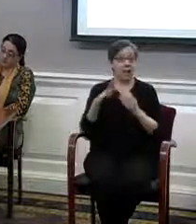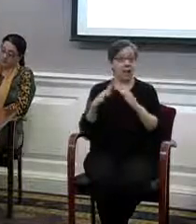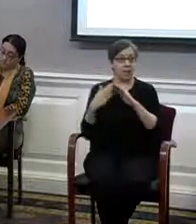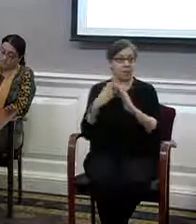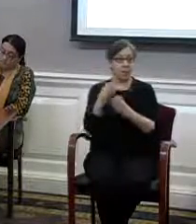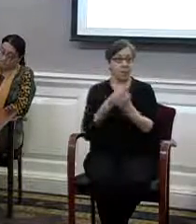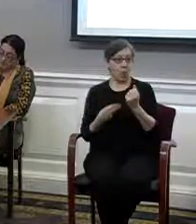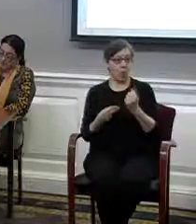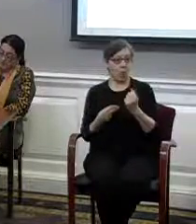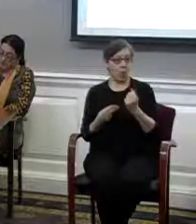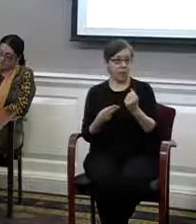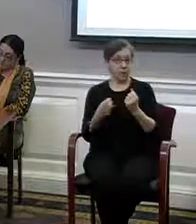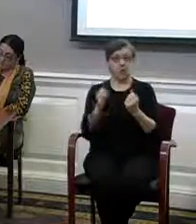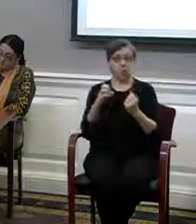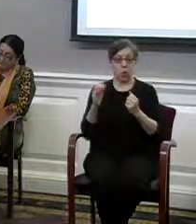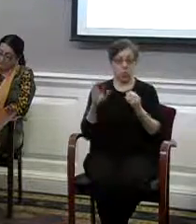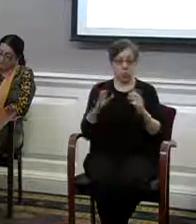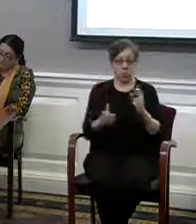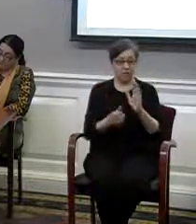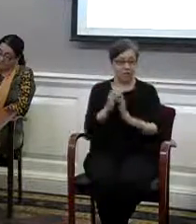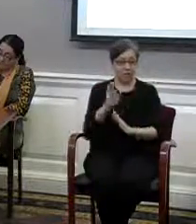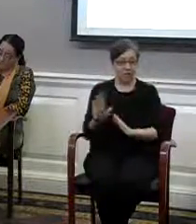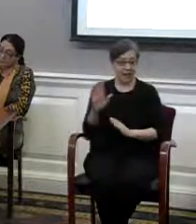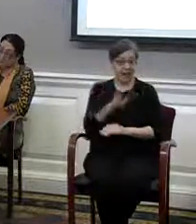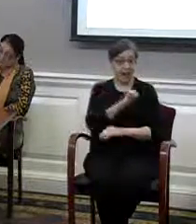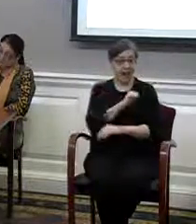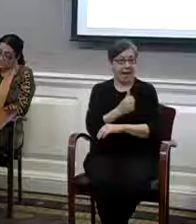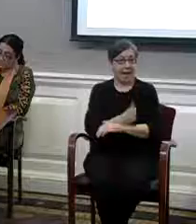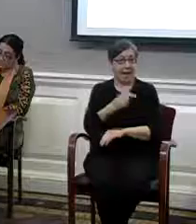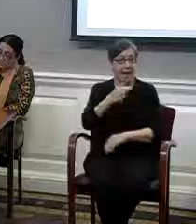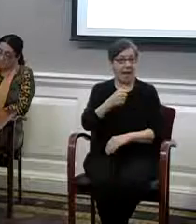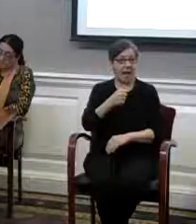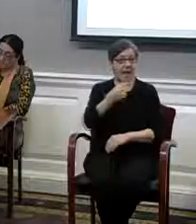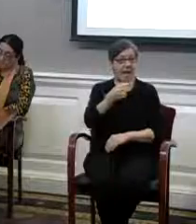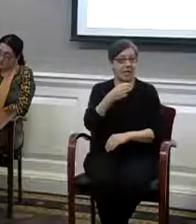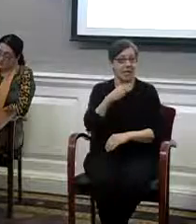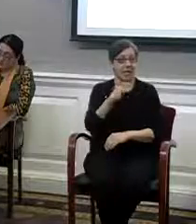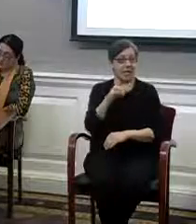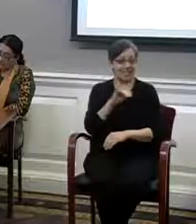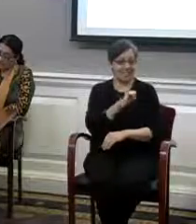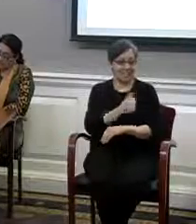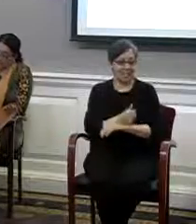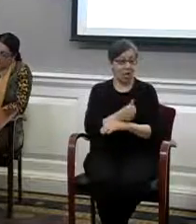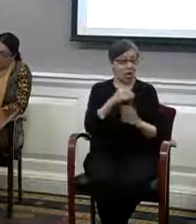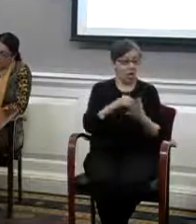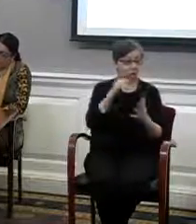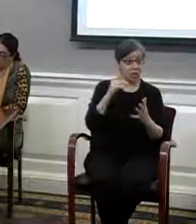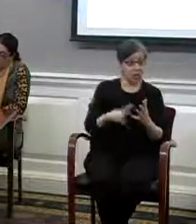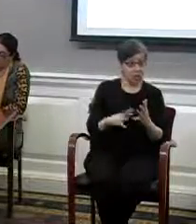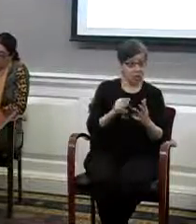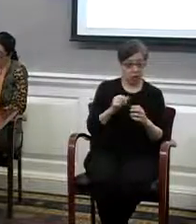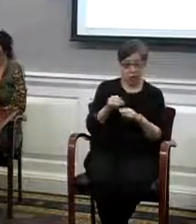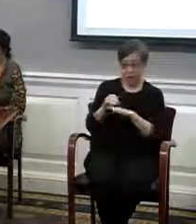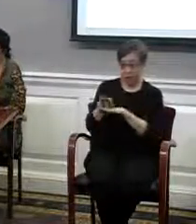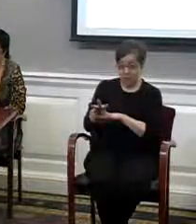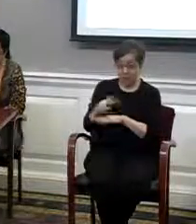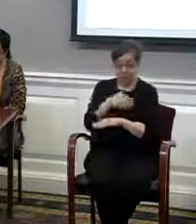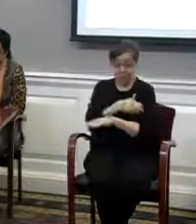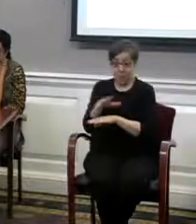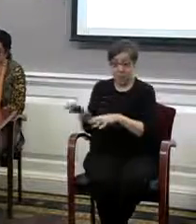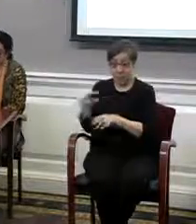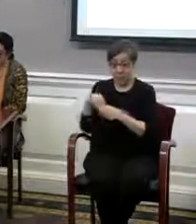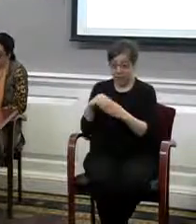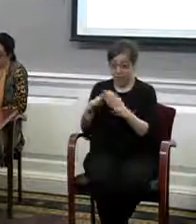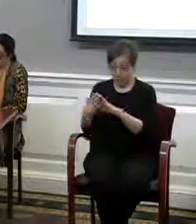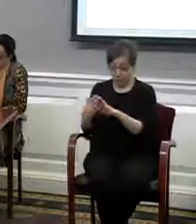thus developing the agency of both relationally, using students to empower the community, using teachers to